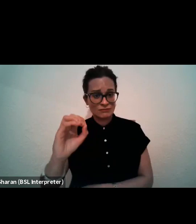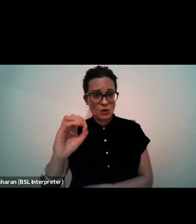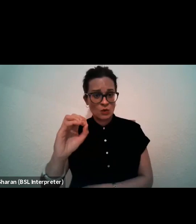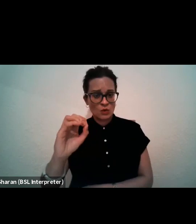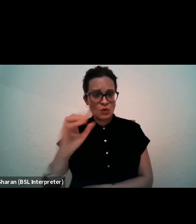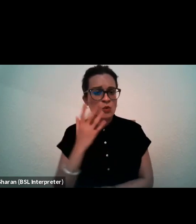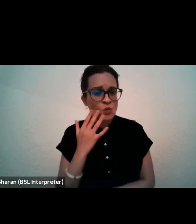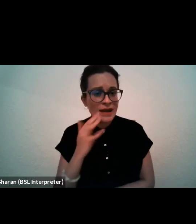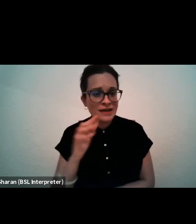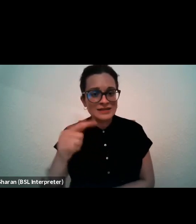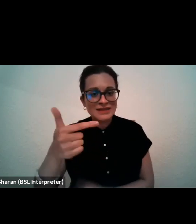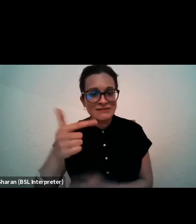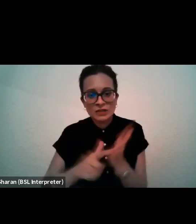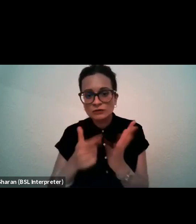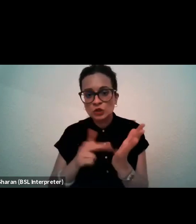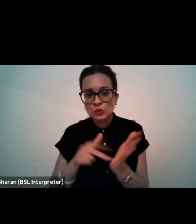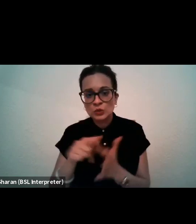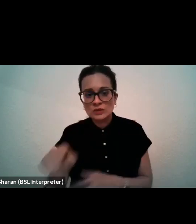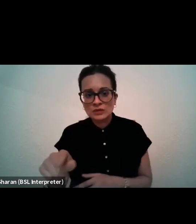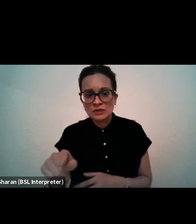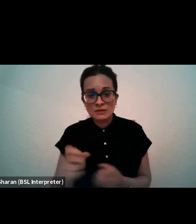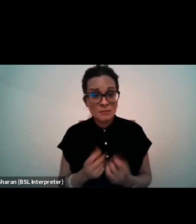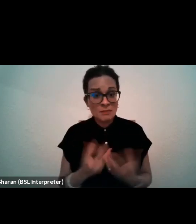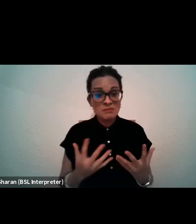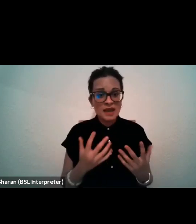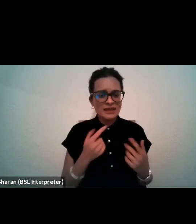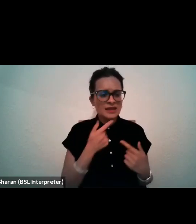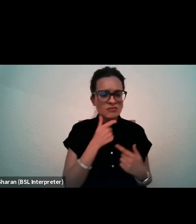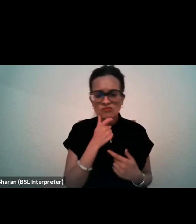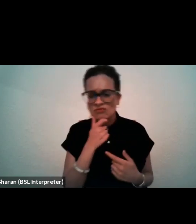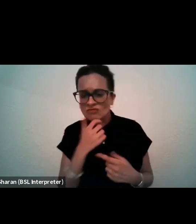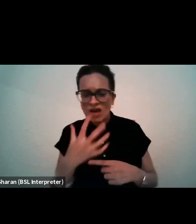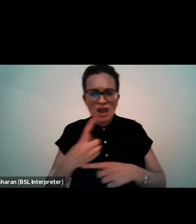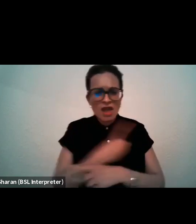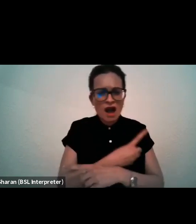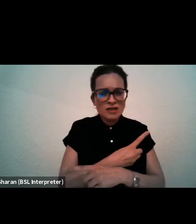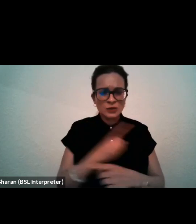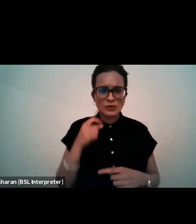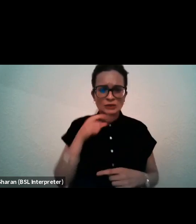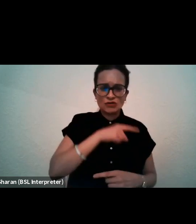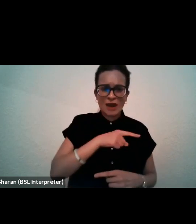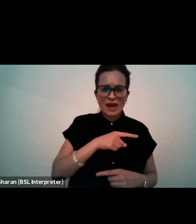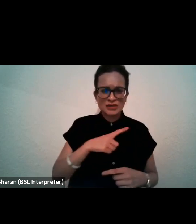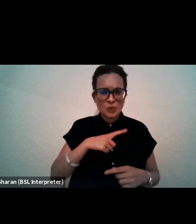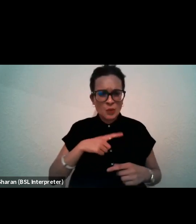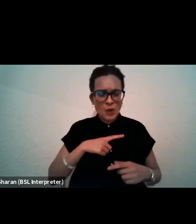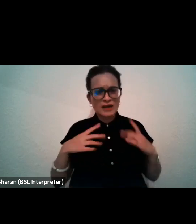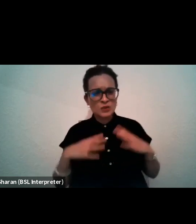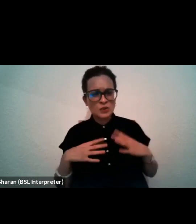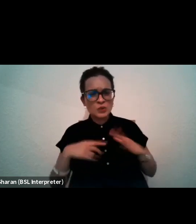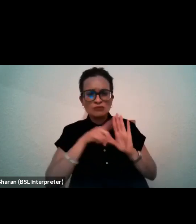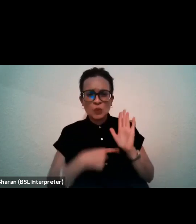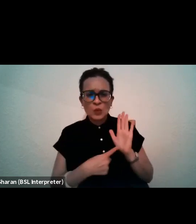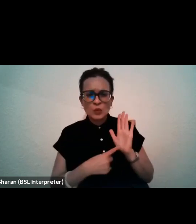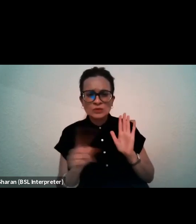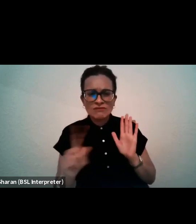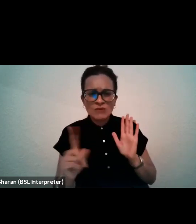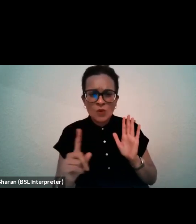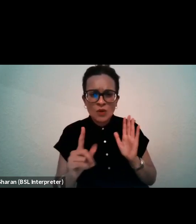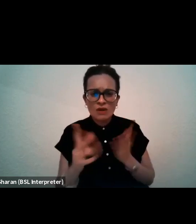the 7th of June. Many would argue that last week was a strange moment to ease the lockdown and for the